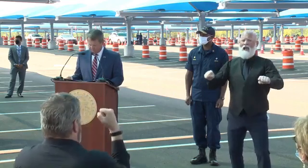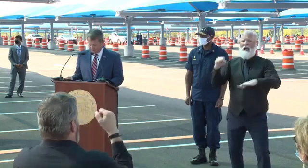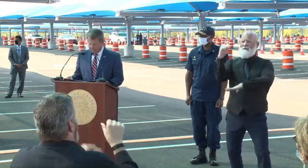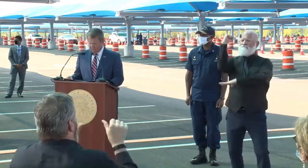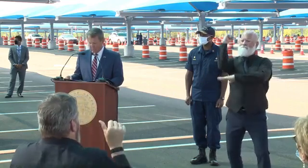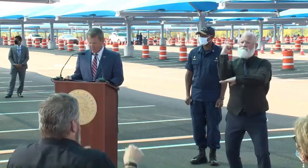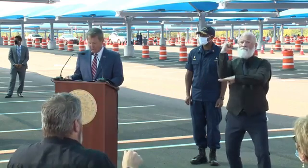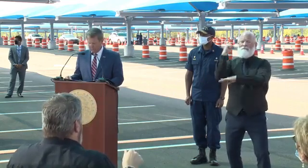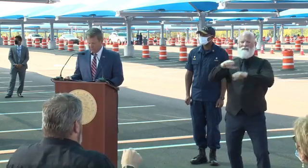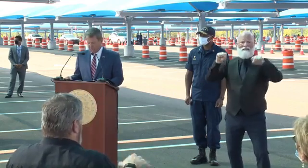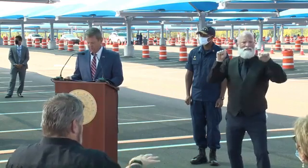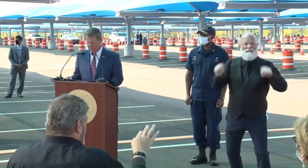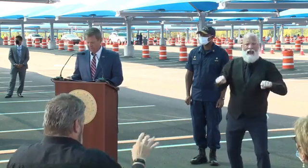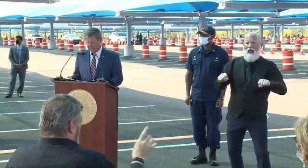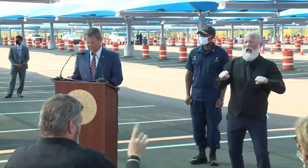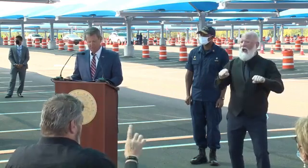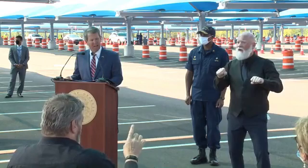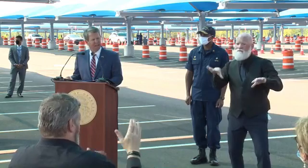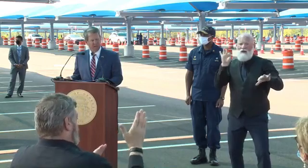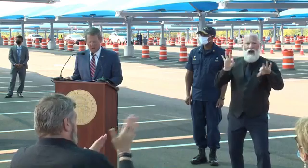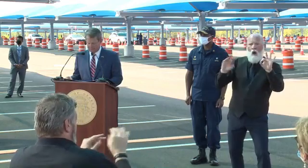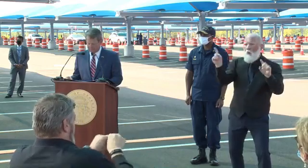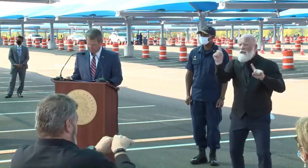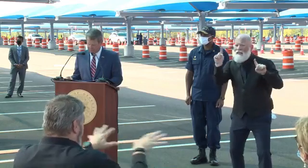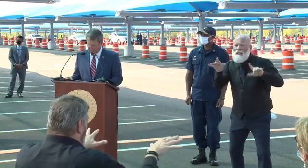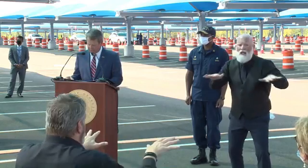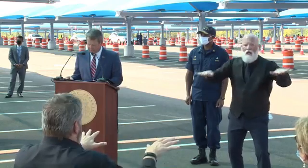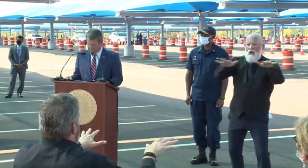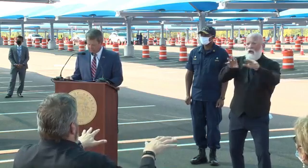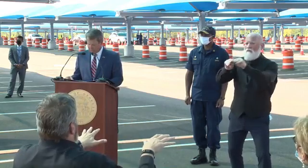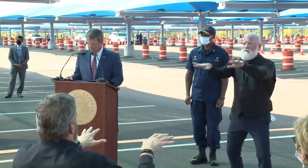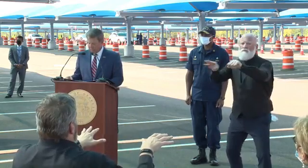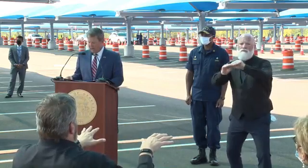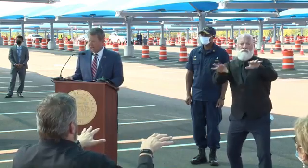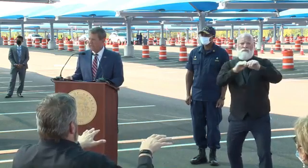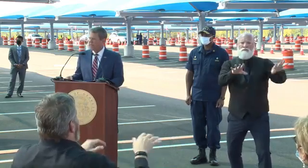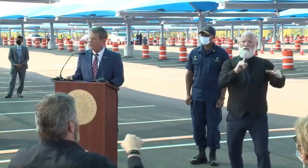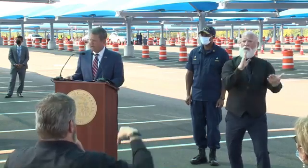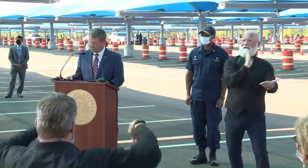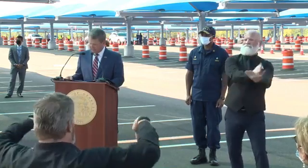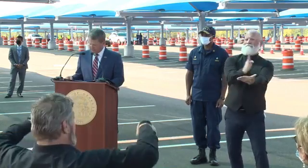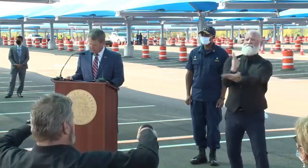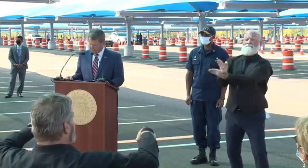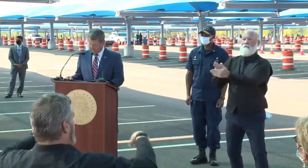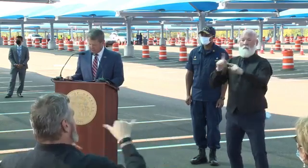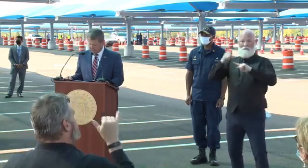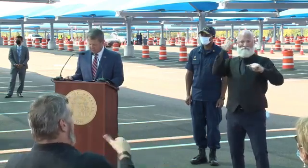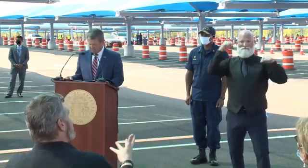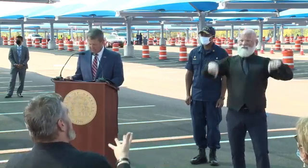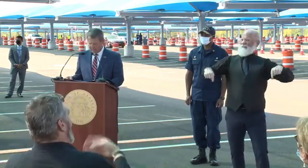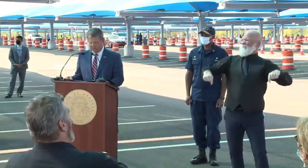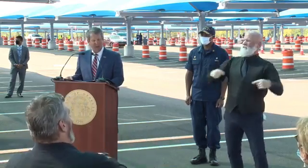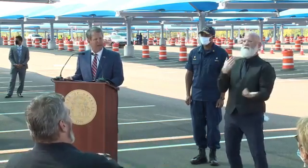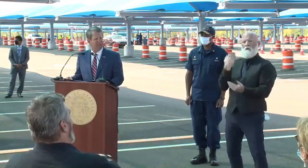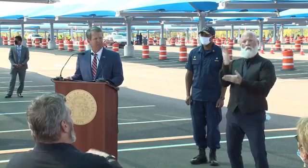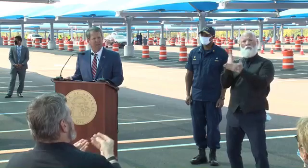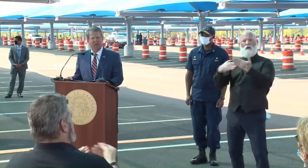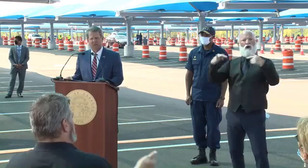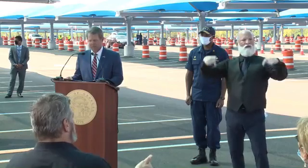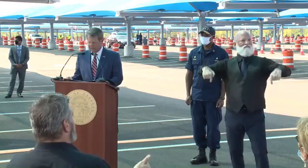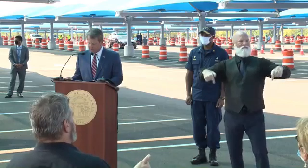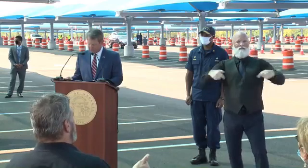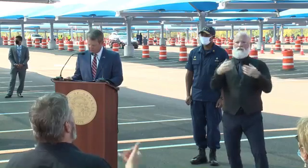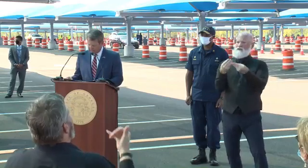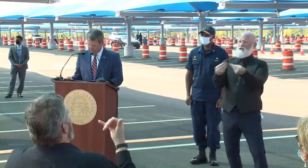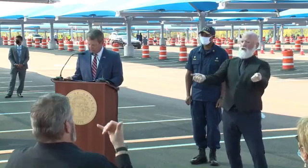spreading. As we open this new mega site at Hartsfield-Jackson, we are adding 5,000 tests to our daily capacity